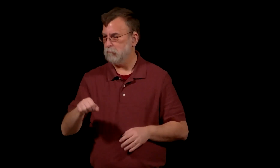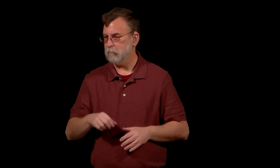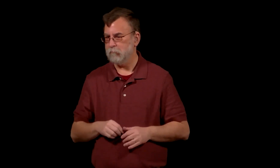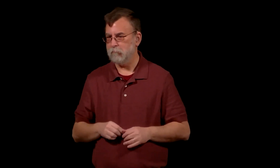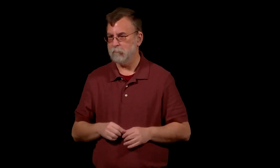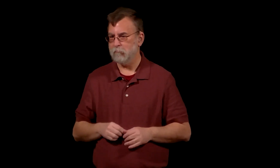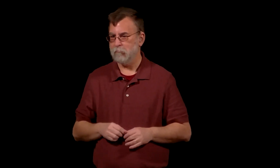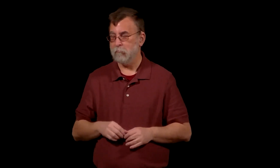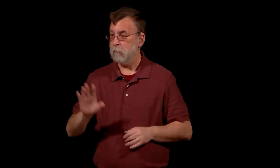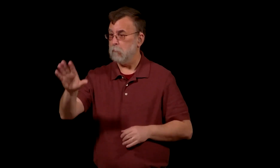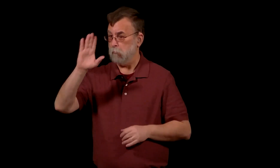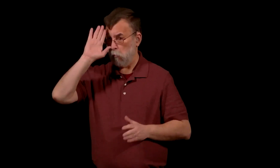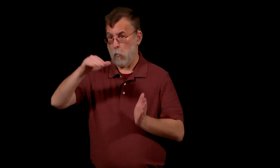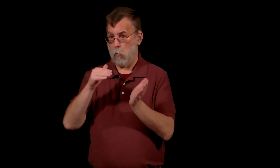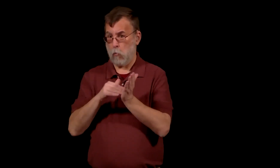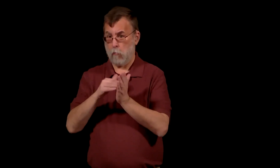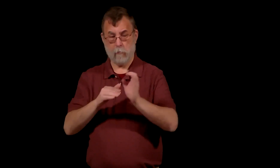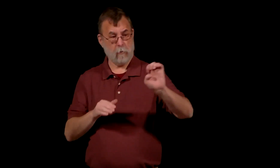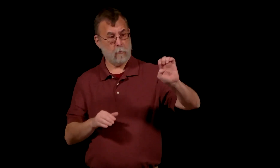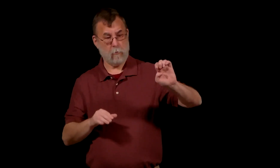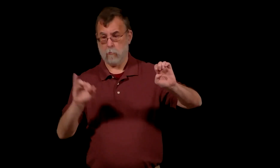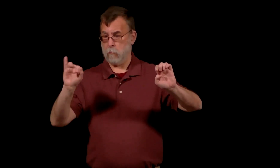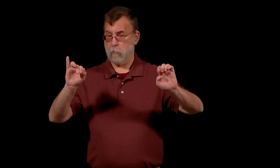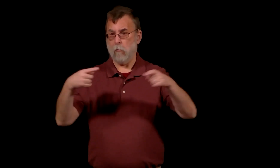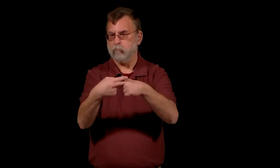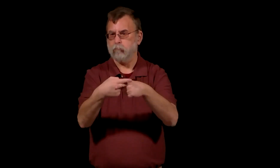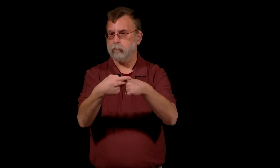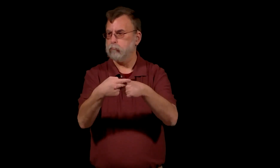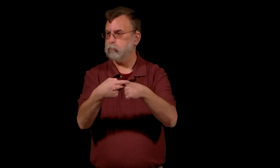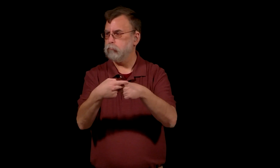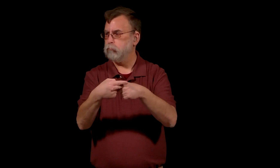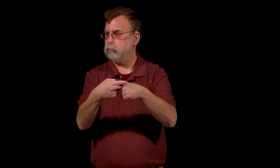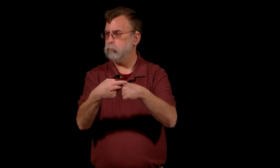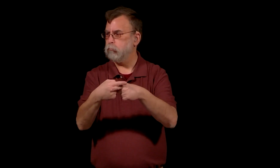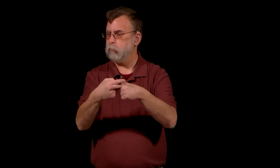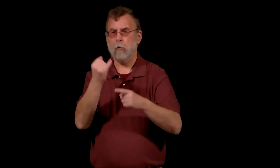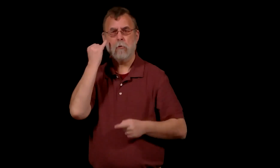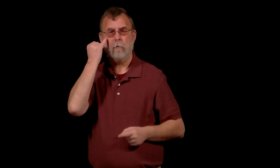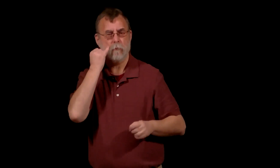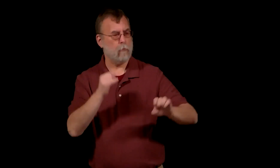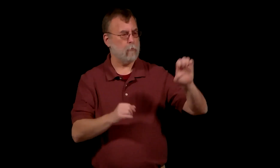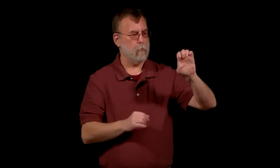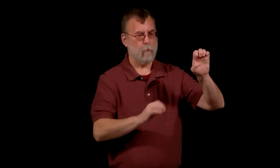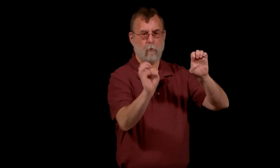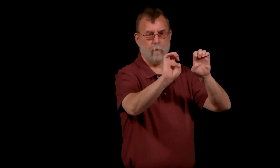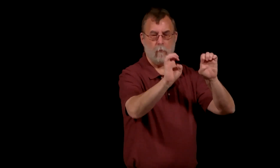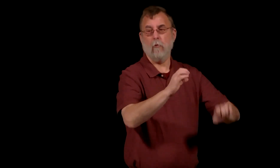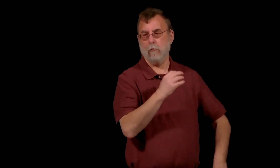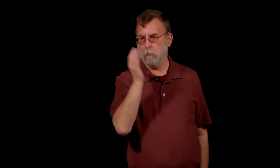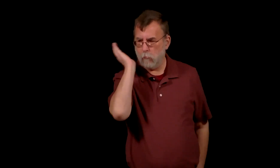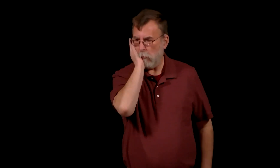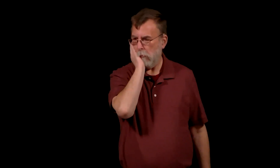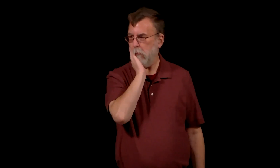And I am. I'm an introvert. And there can be conflict between extroverts and introverts.